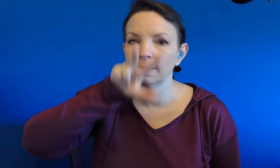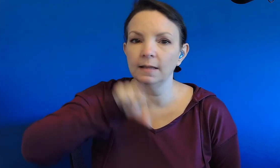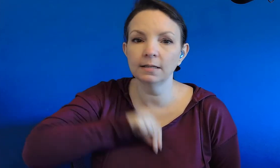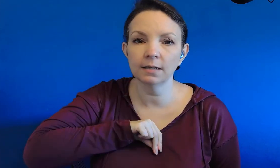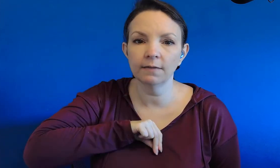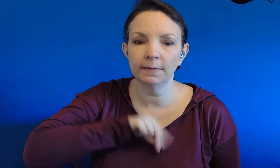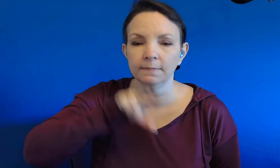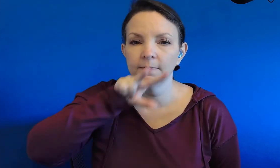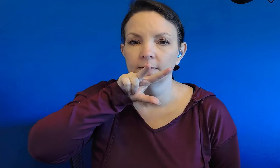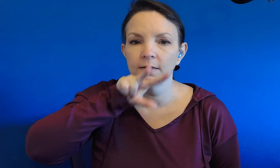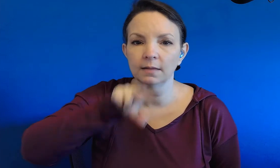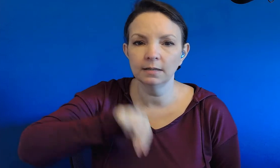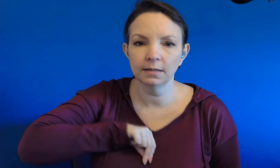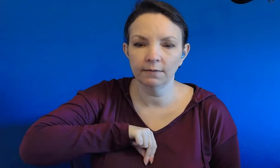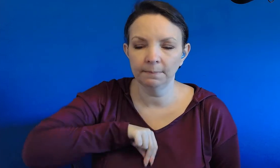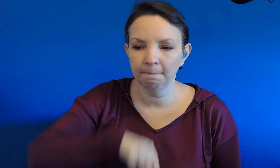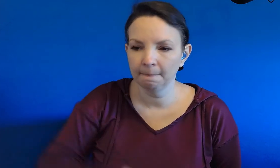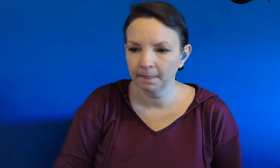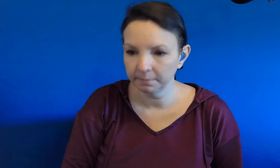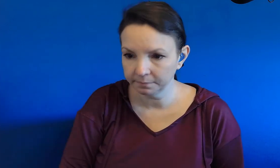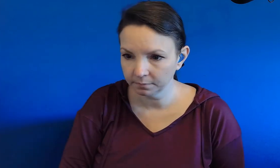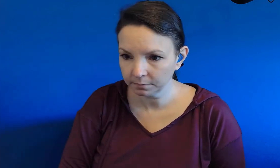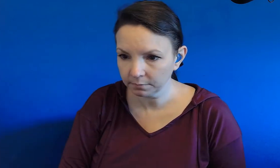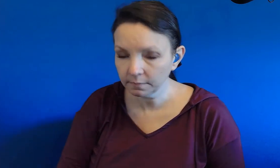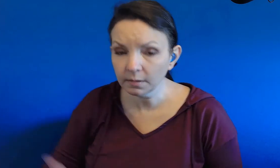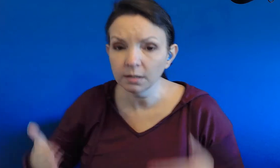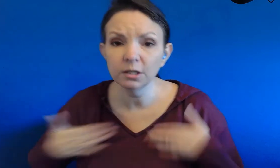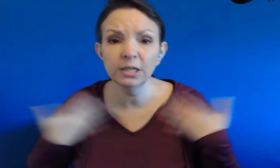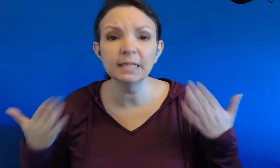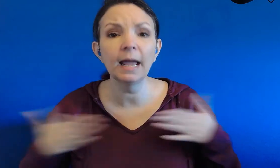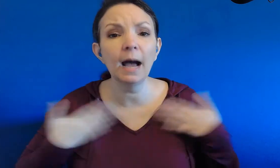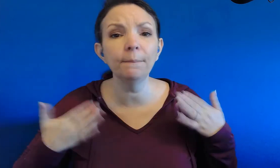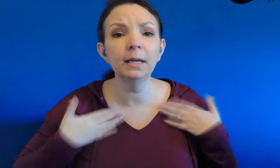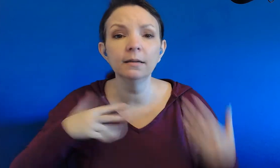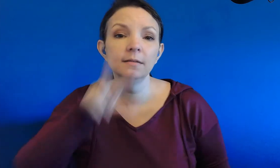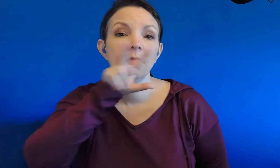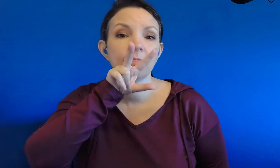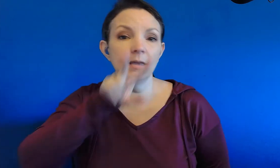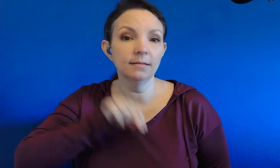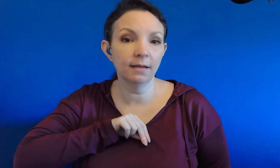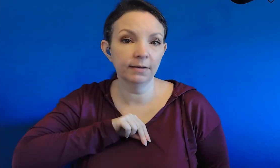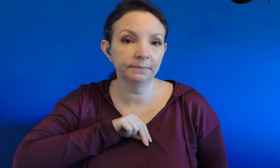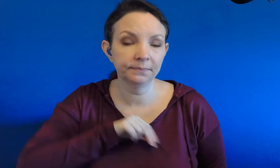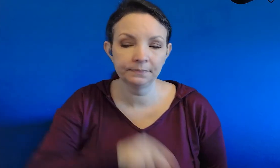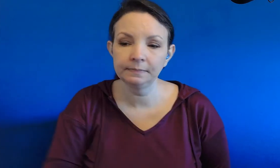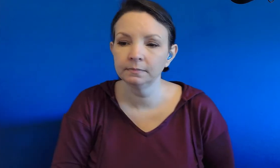Thanksgiving. Thanksgiving. You can say happy Thanksgiving.